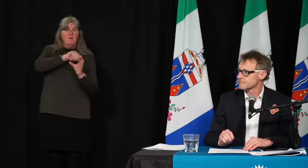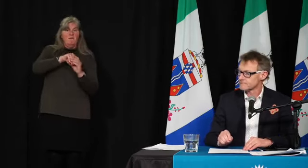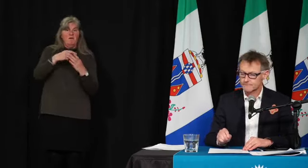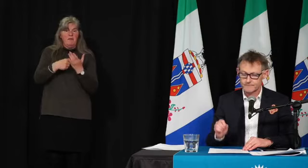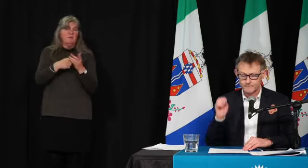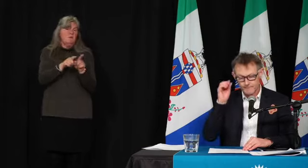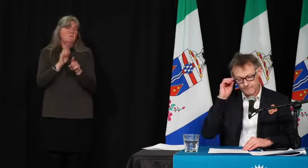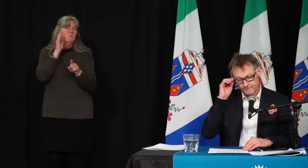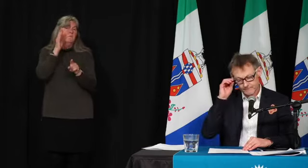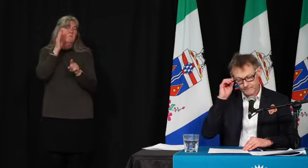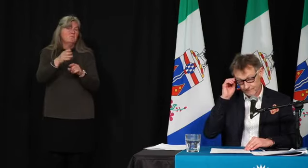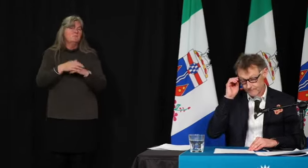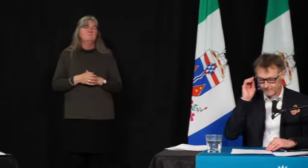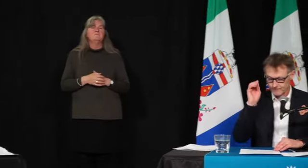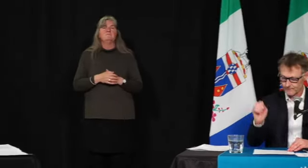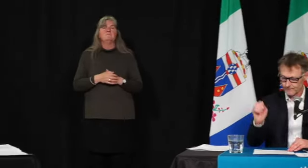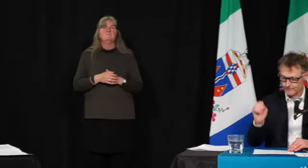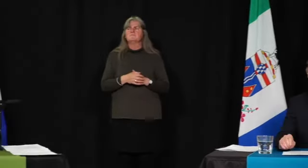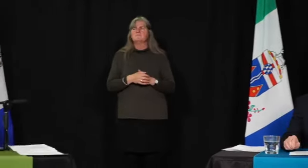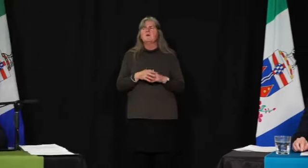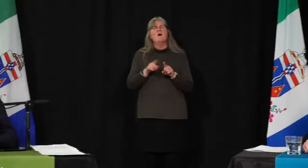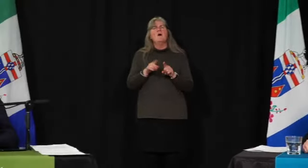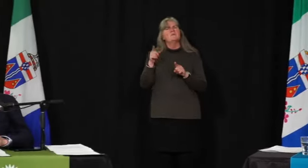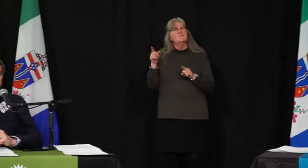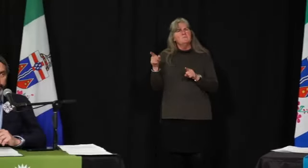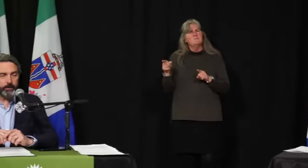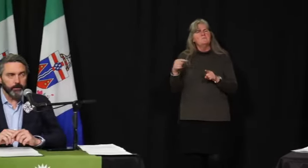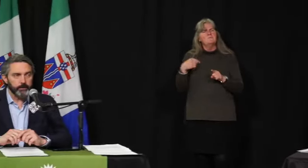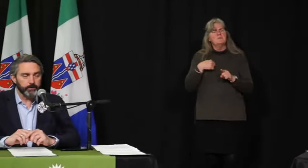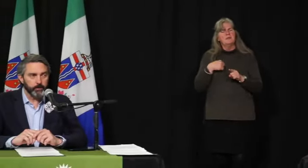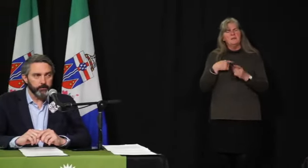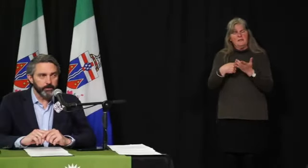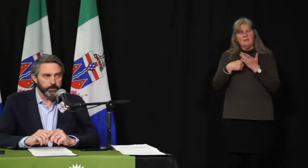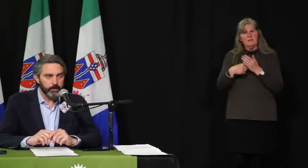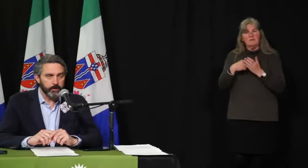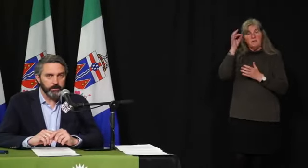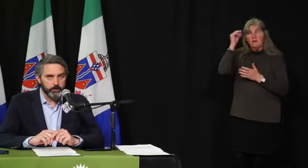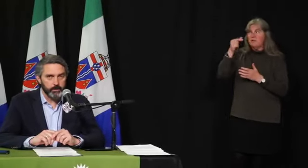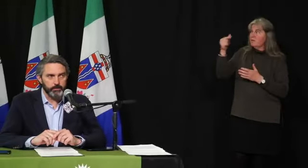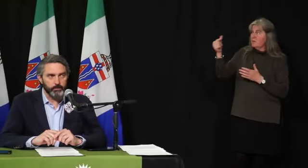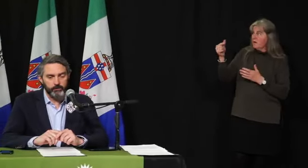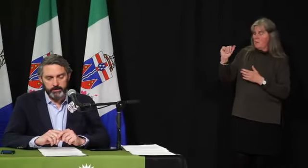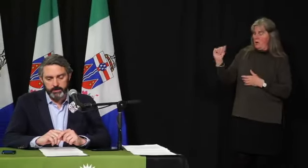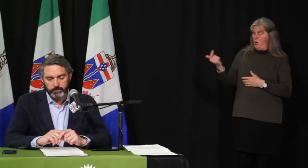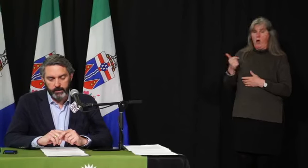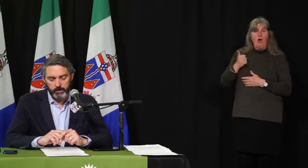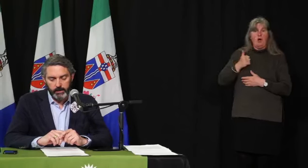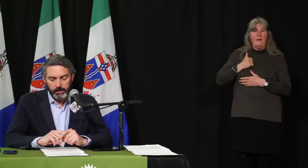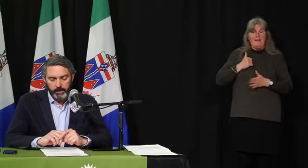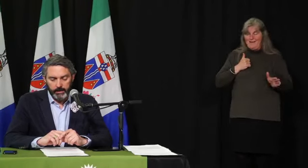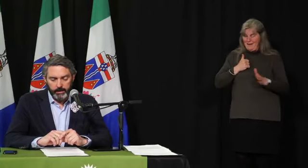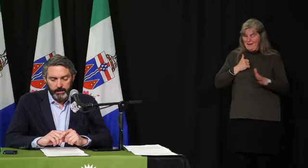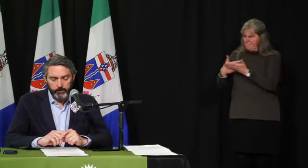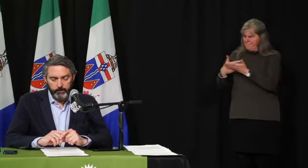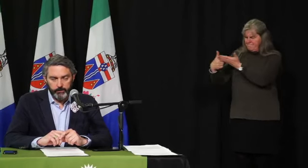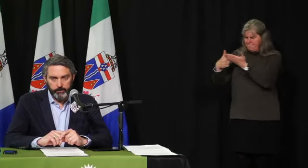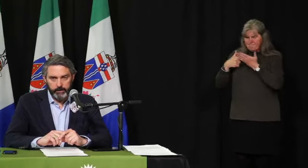Just to add to that, on the conversations that I've been having with the federal government and my colleagues across the provinces as well,